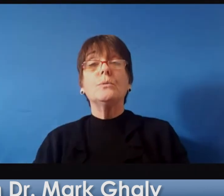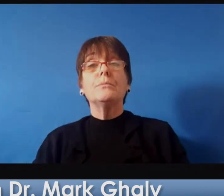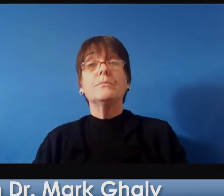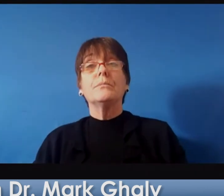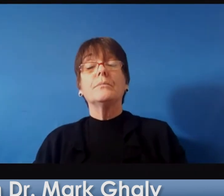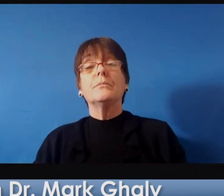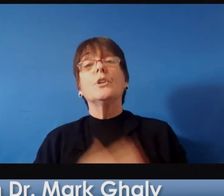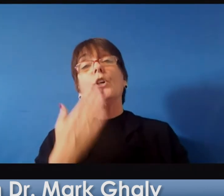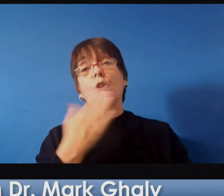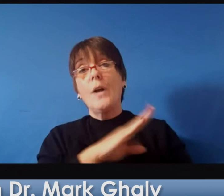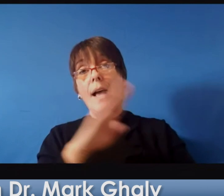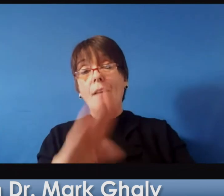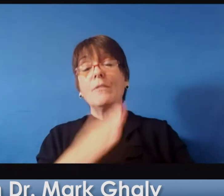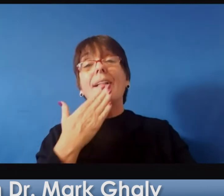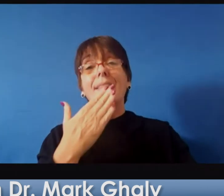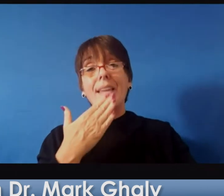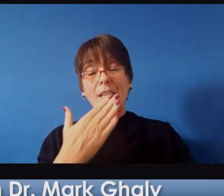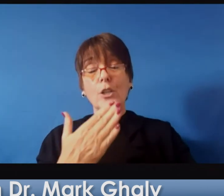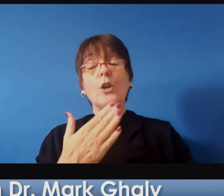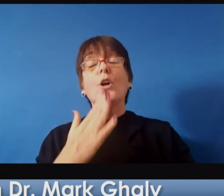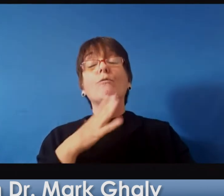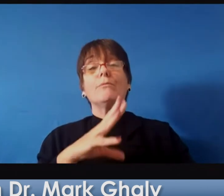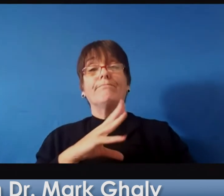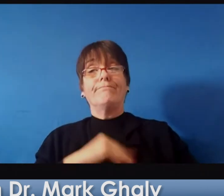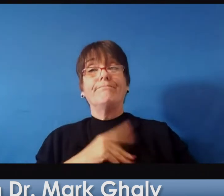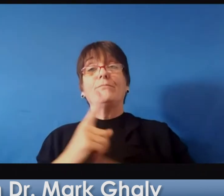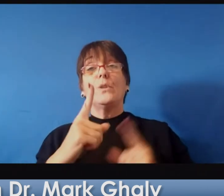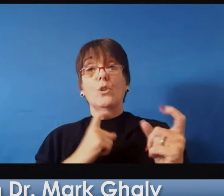Good afternoon. Thank you so much, Dr. Ghaly, for taking our questions.